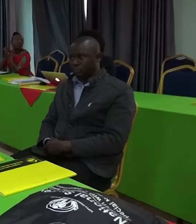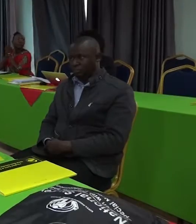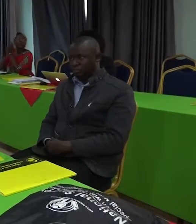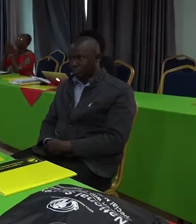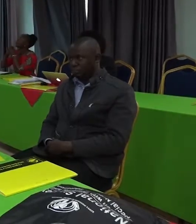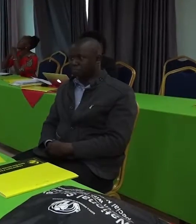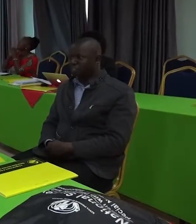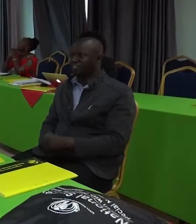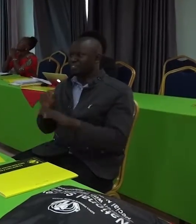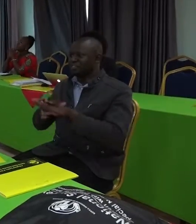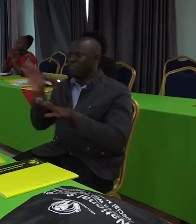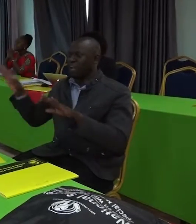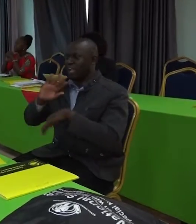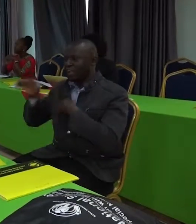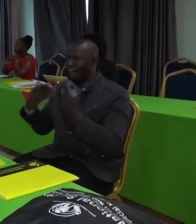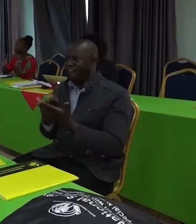Morning, everybody.